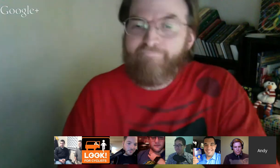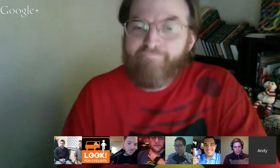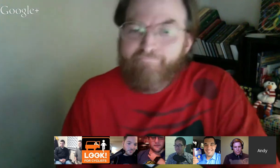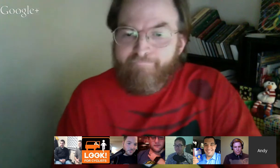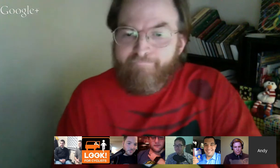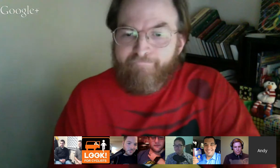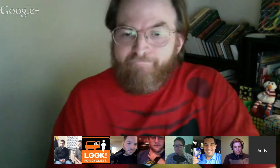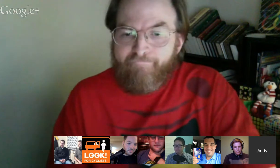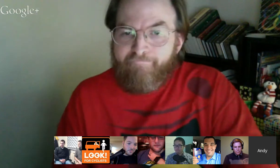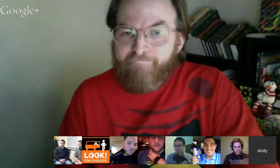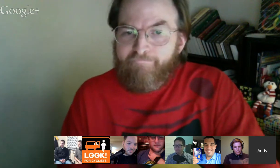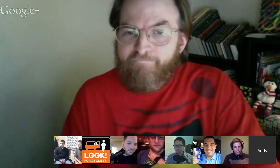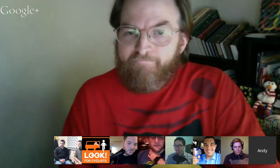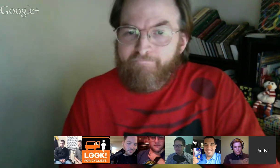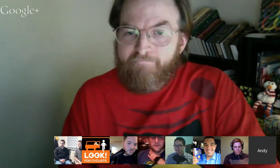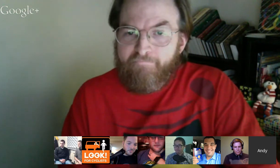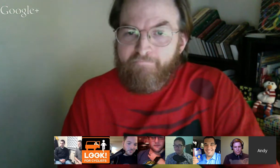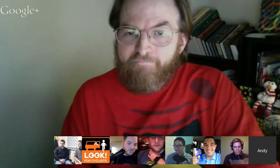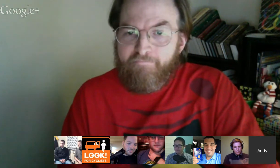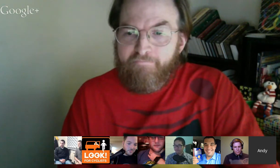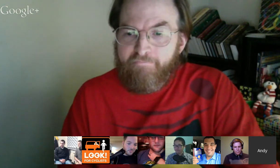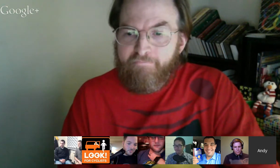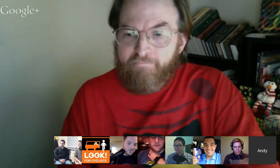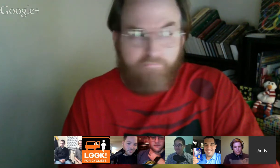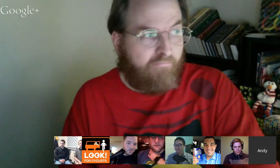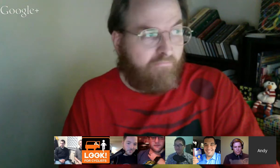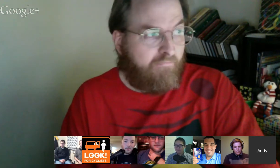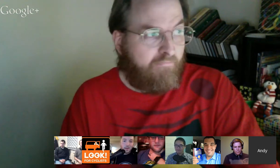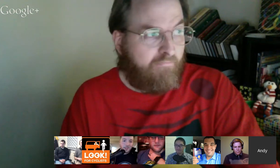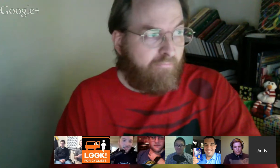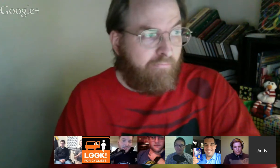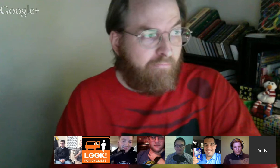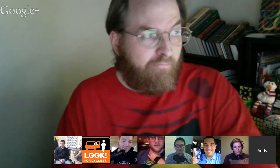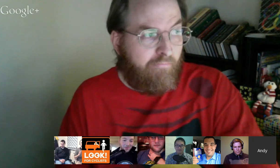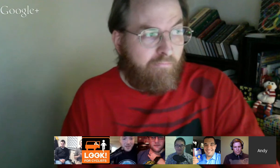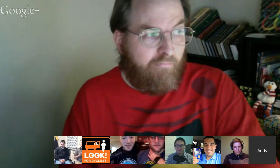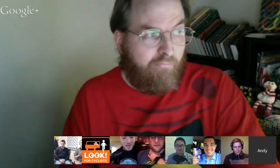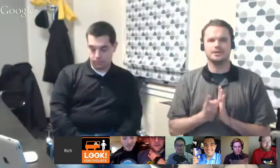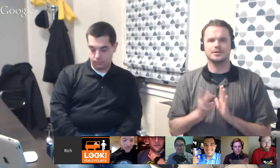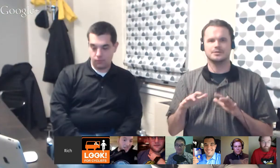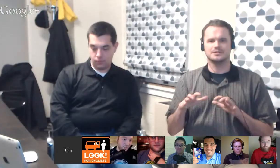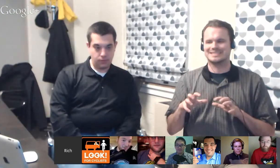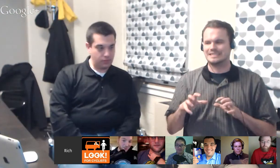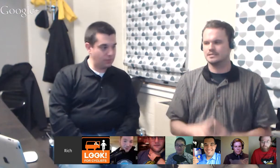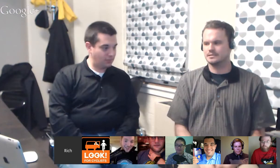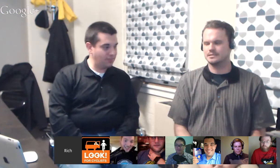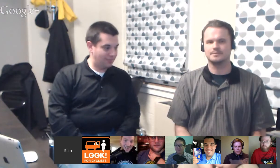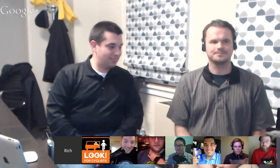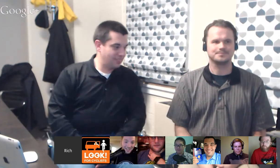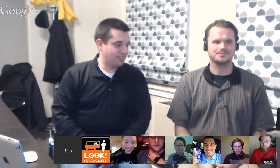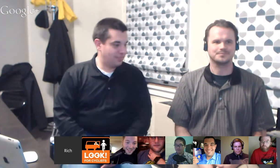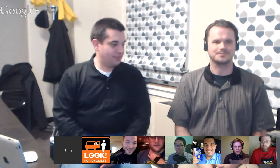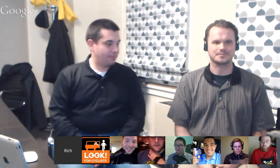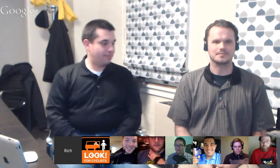And I'm heavily involved with deaf culture as well. Excellent. Well, Videos. thank you so much for